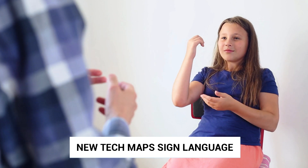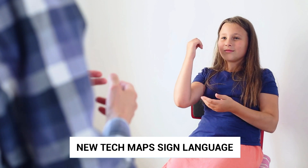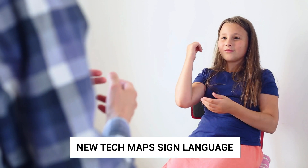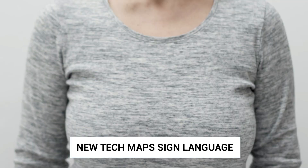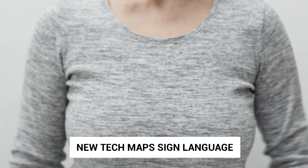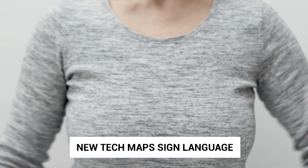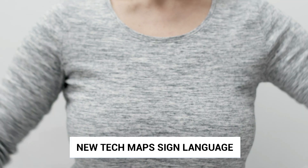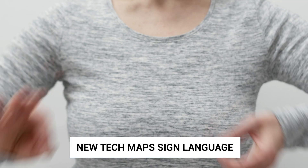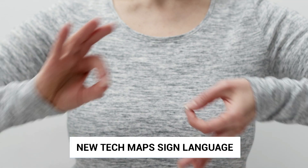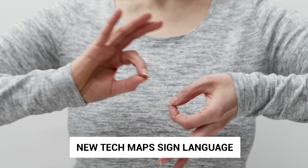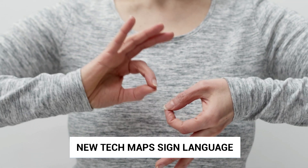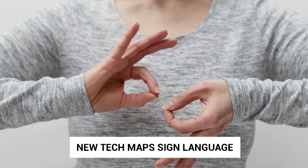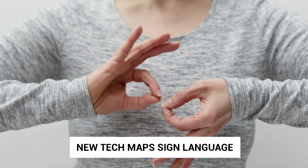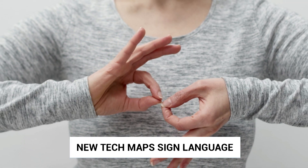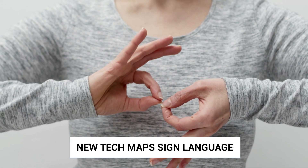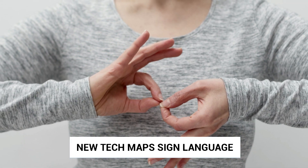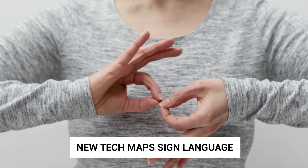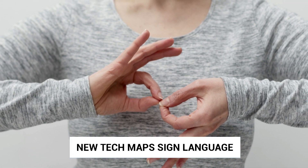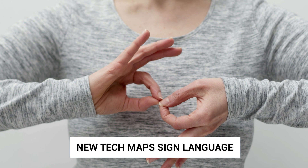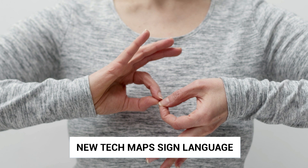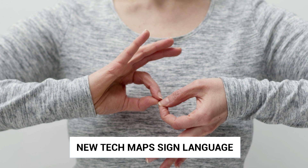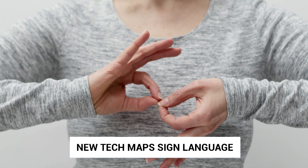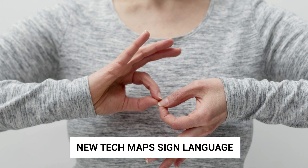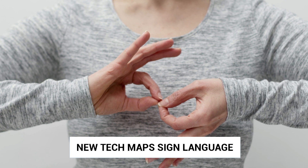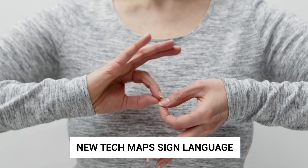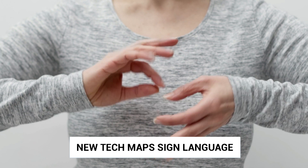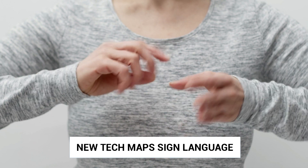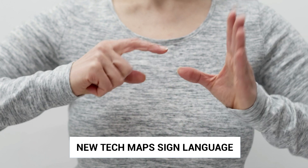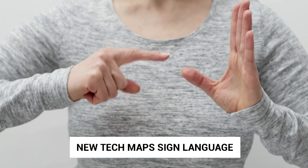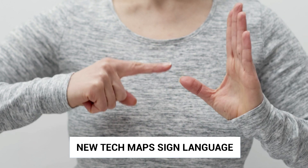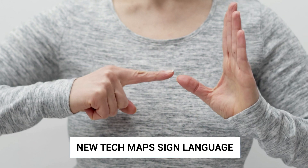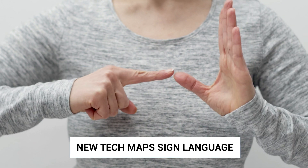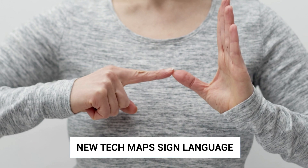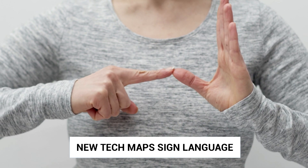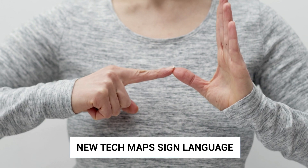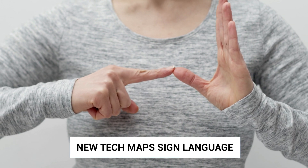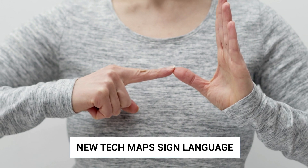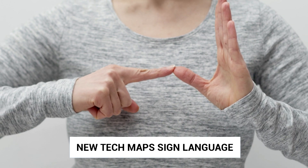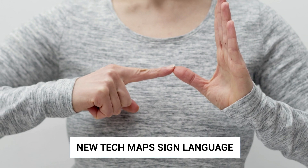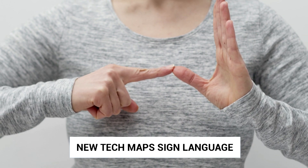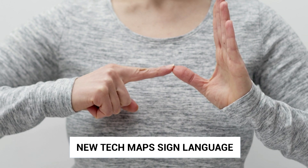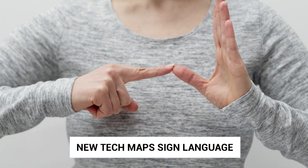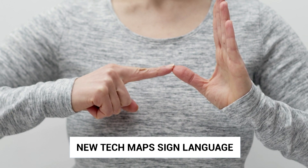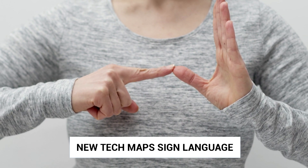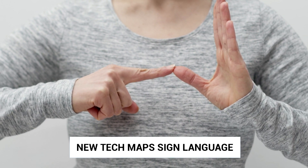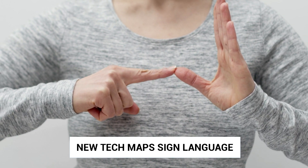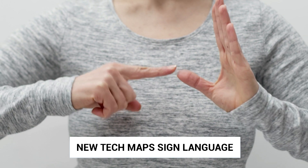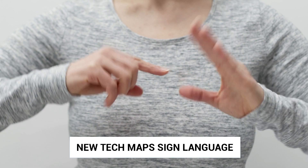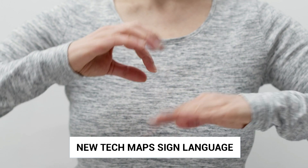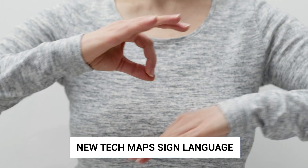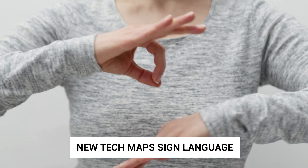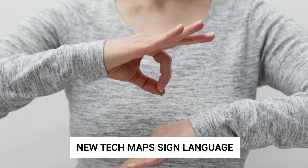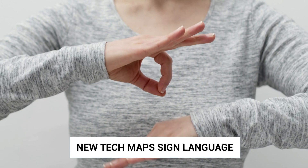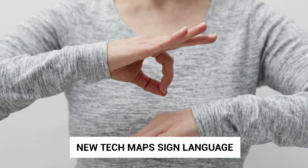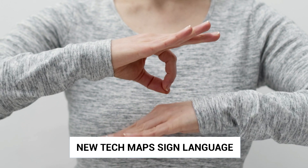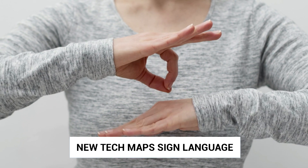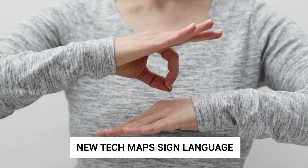accessibility and accessibility of sign languages, fostering better communication within the deaf community and broadening academic resources.